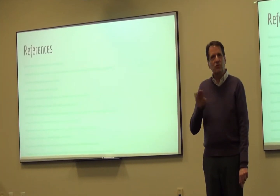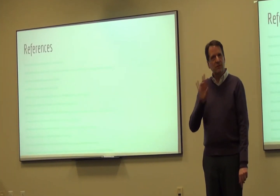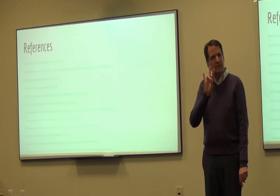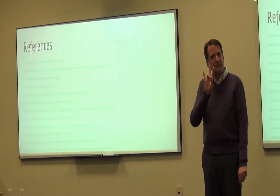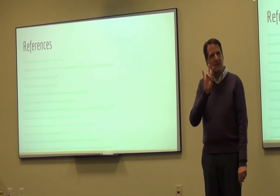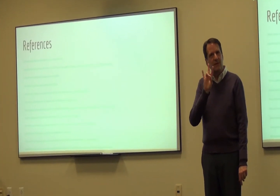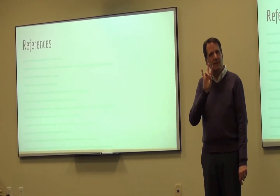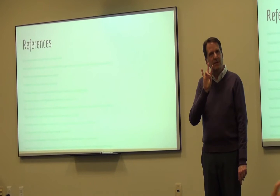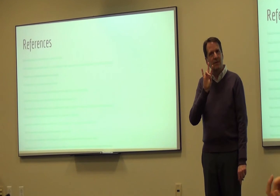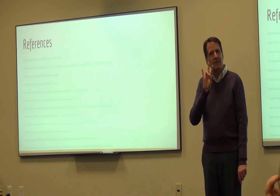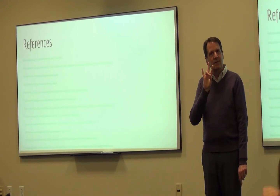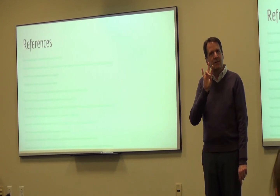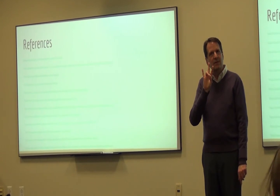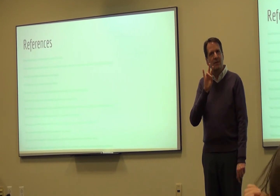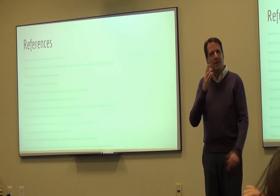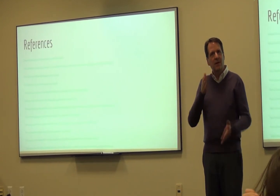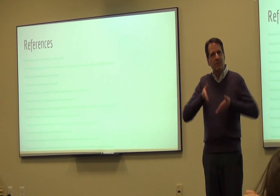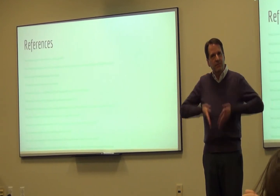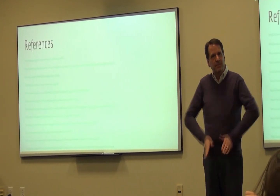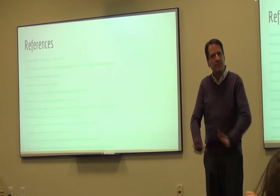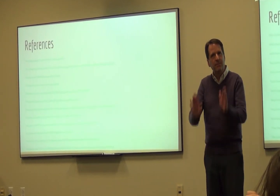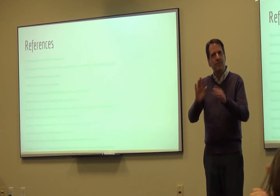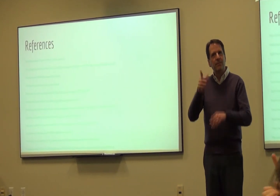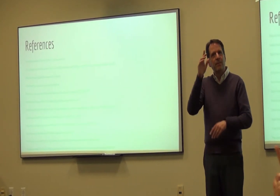I think they have seven children.